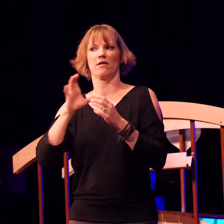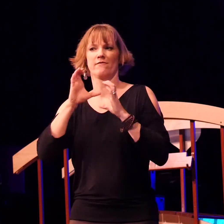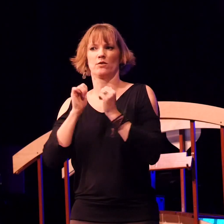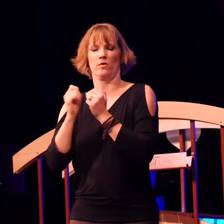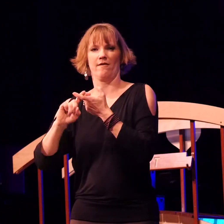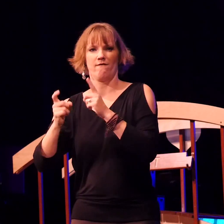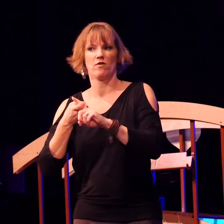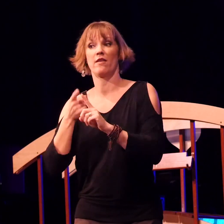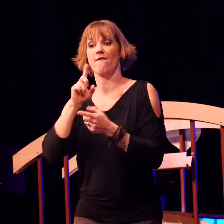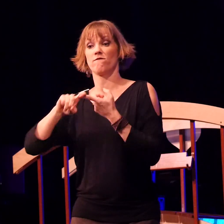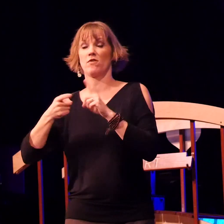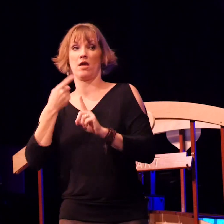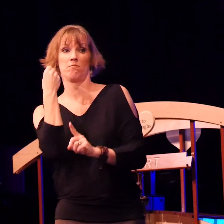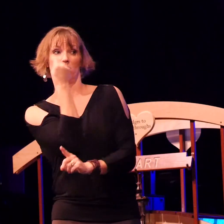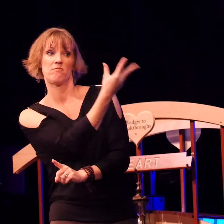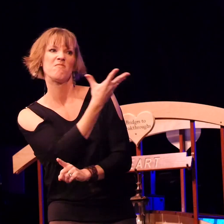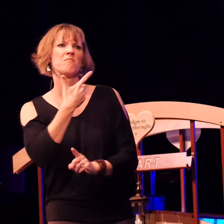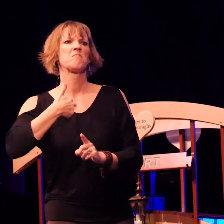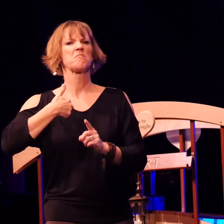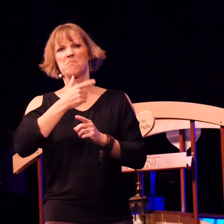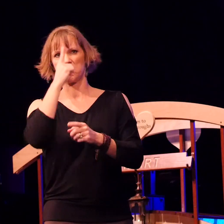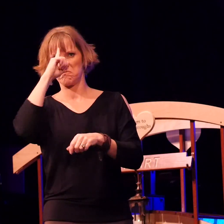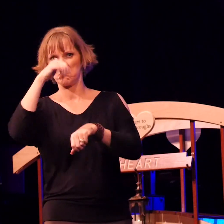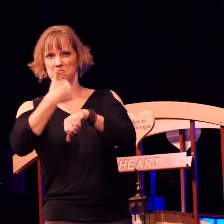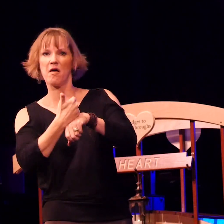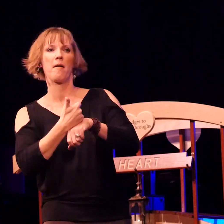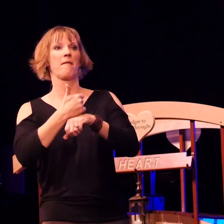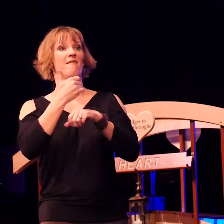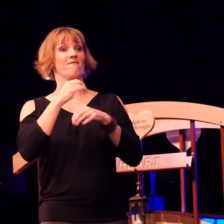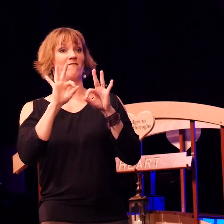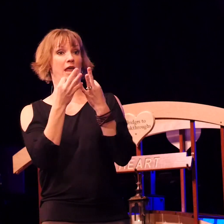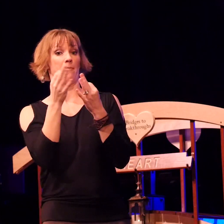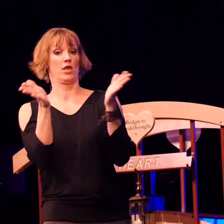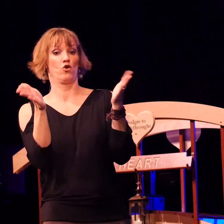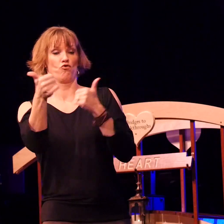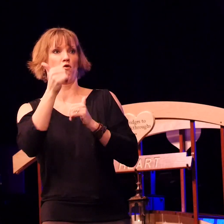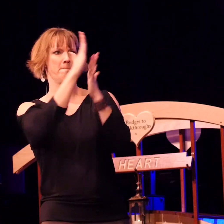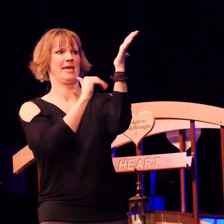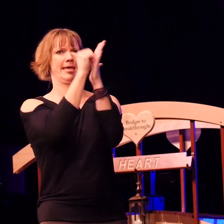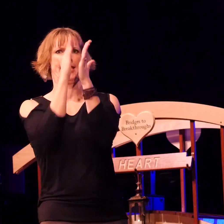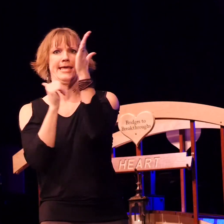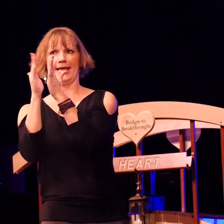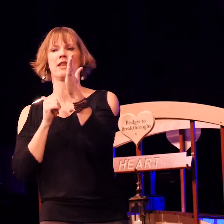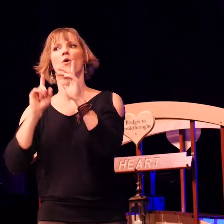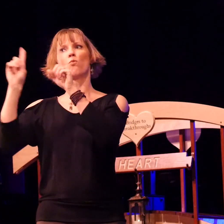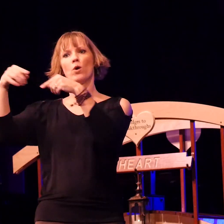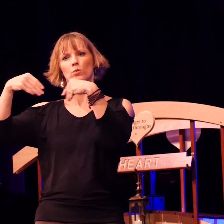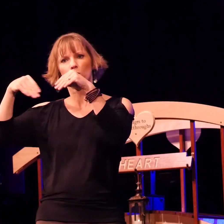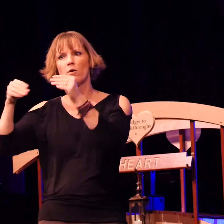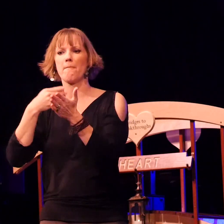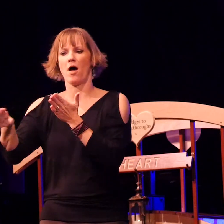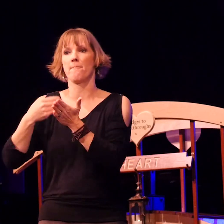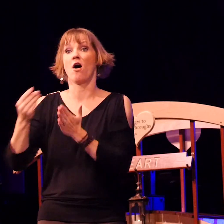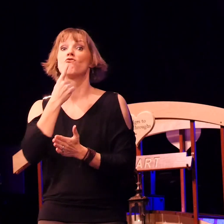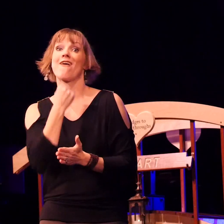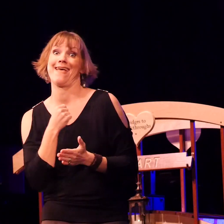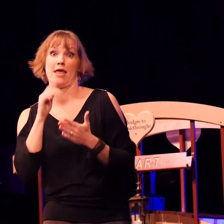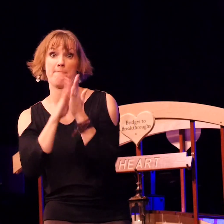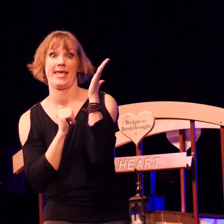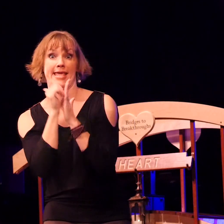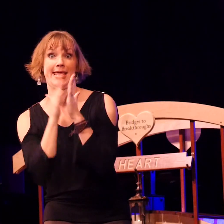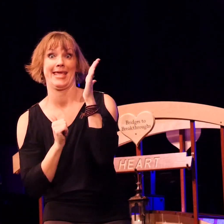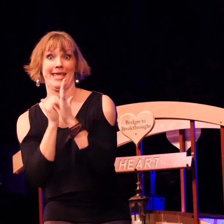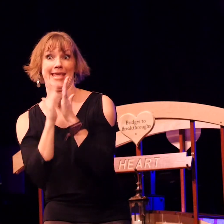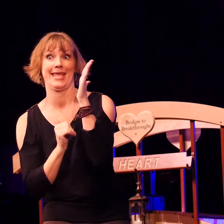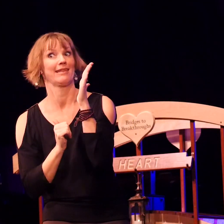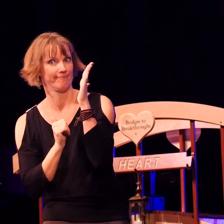him about a time when he was determined to paint his family room. So he went out to the hardware store and he got a couple of gallons of red paint. And then